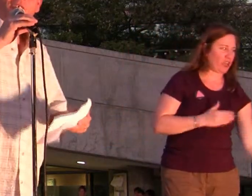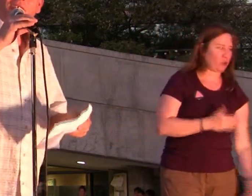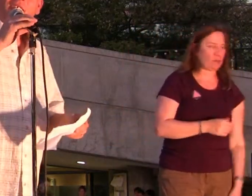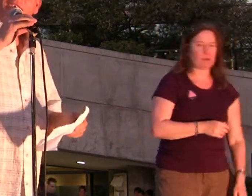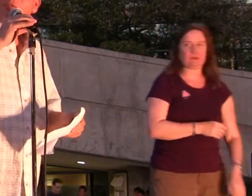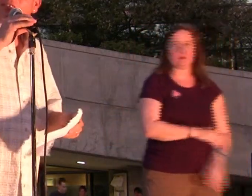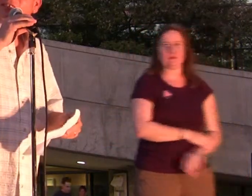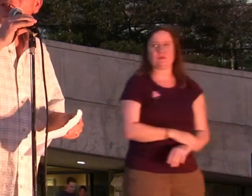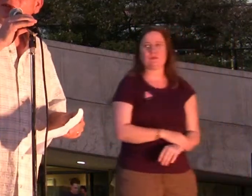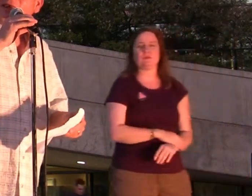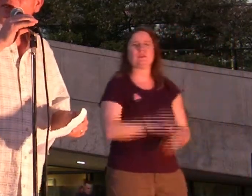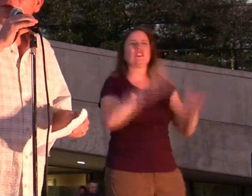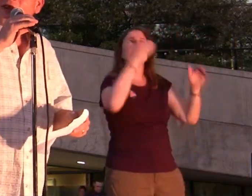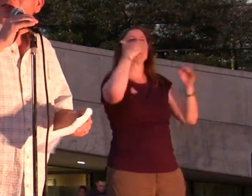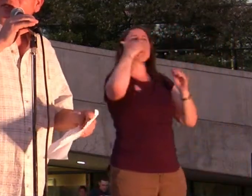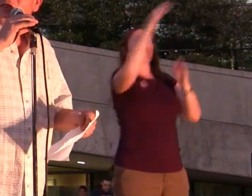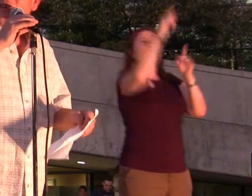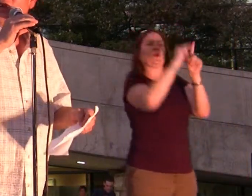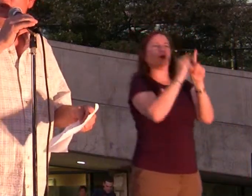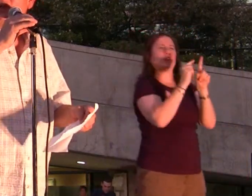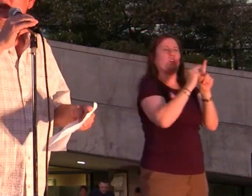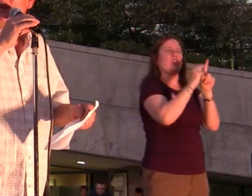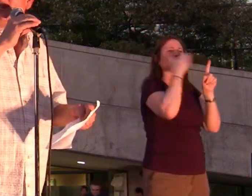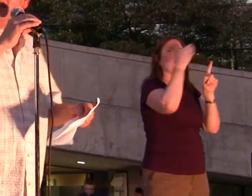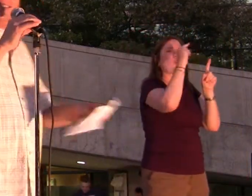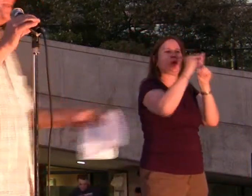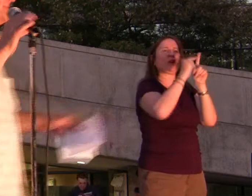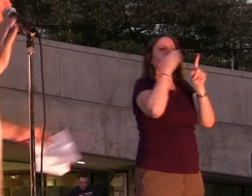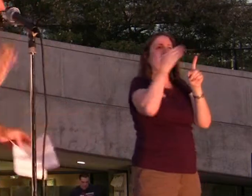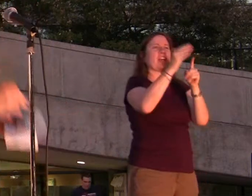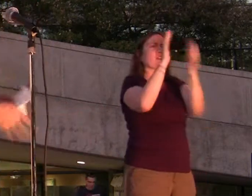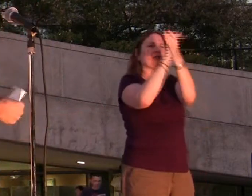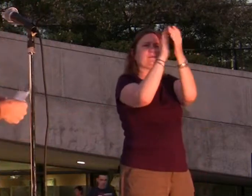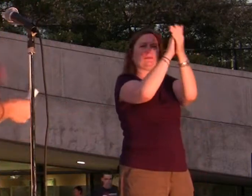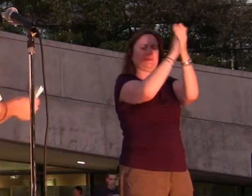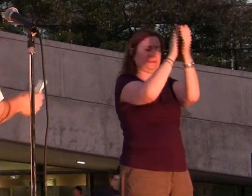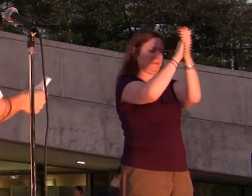Very good words, very good words. Another round of applause for Vickye, please.